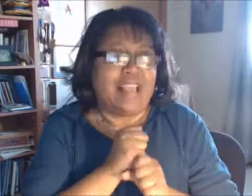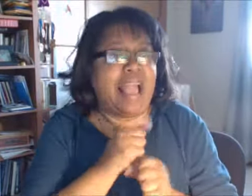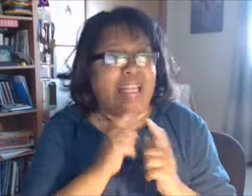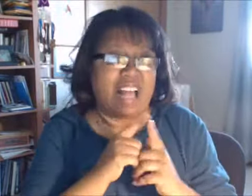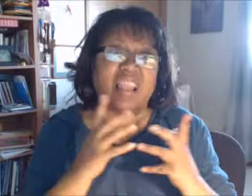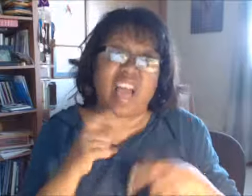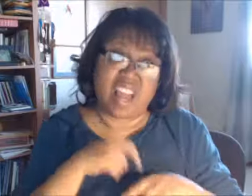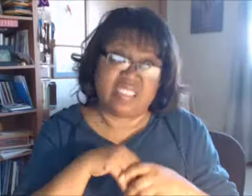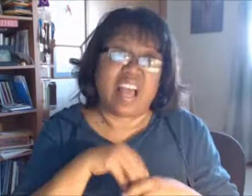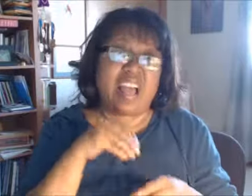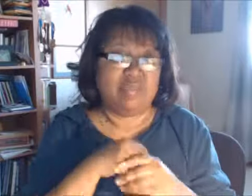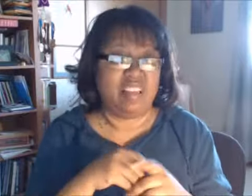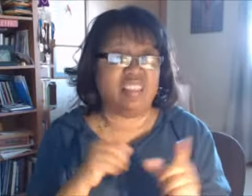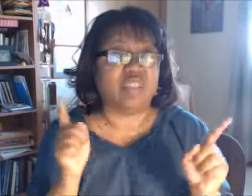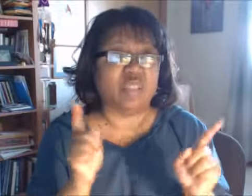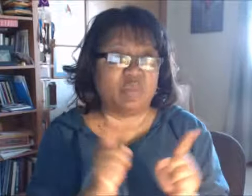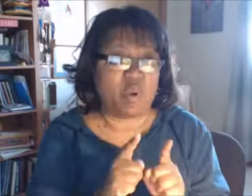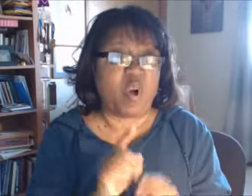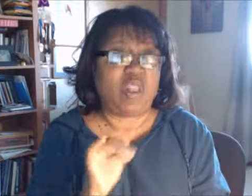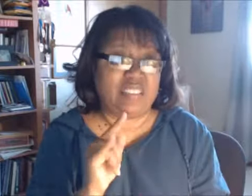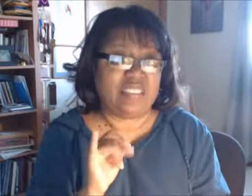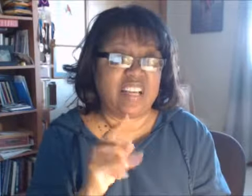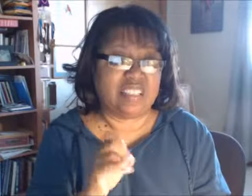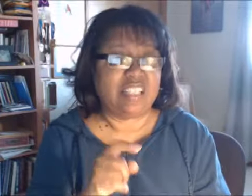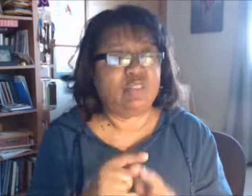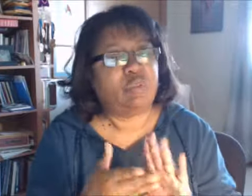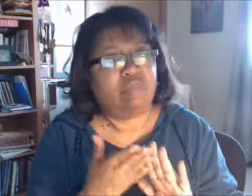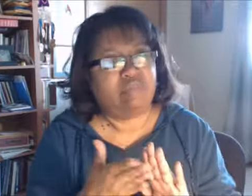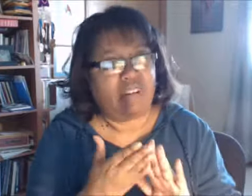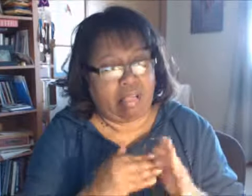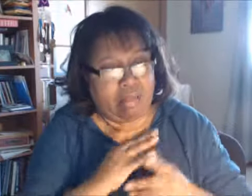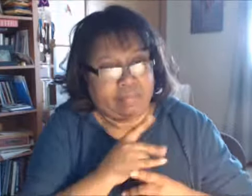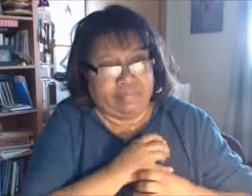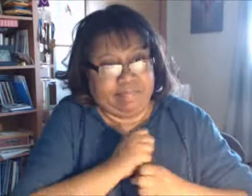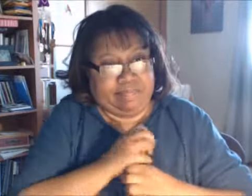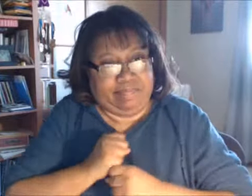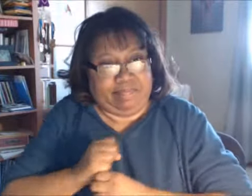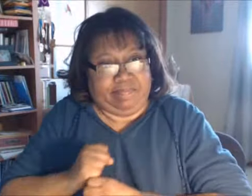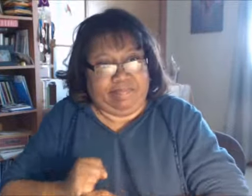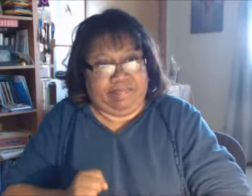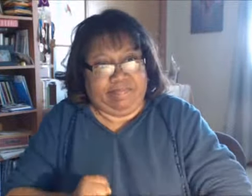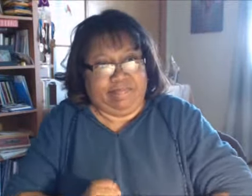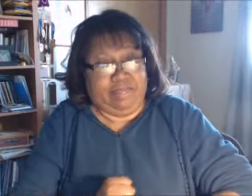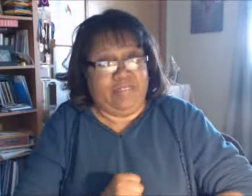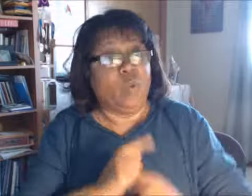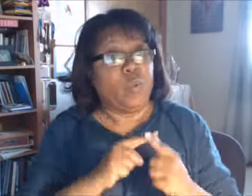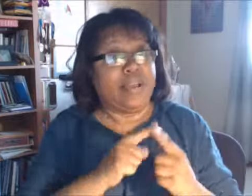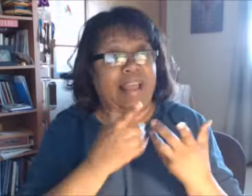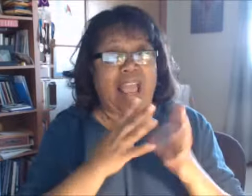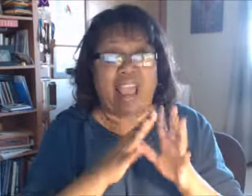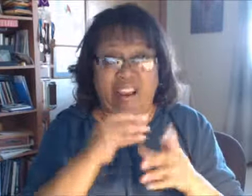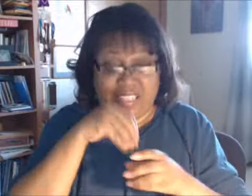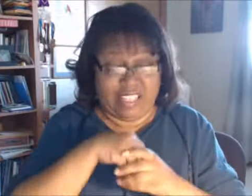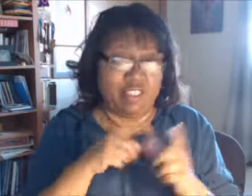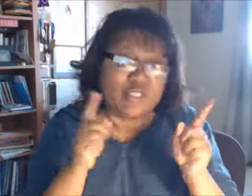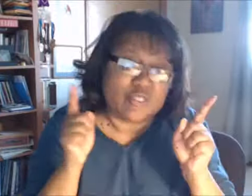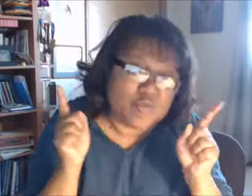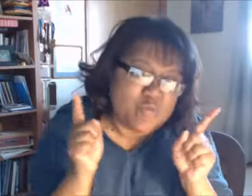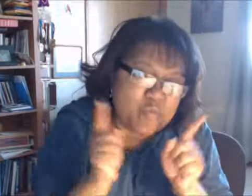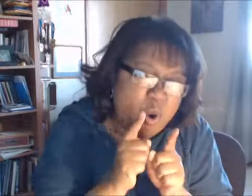time actually in the digestive system to facilitate this process. Once the food particles are in their smallest form, they are then